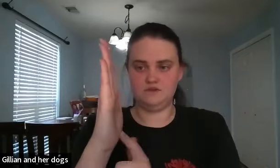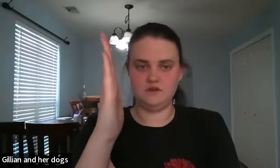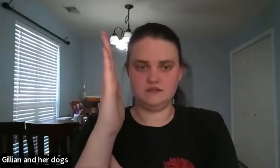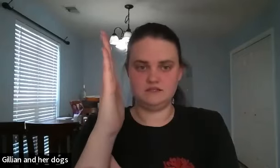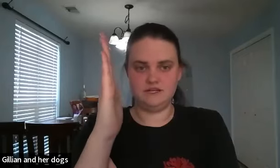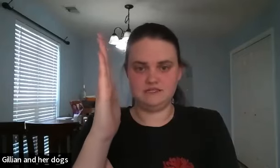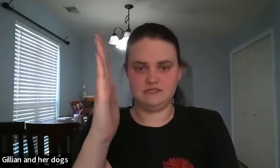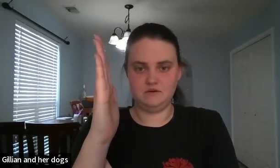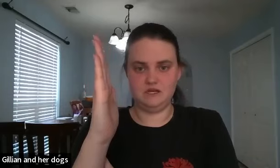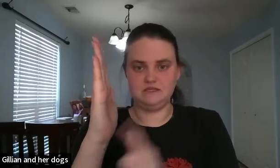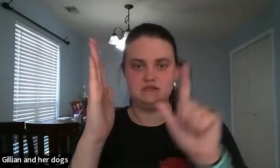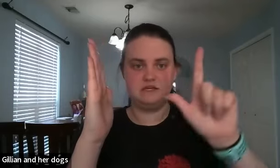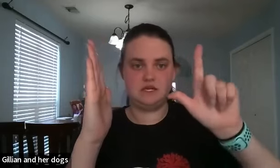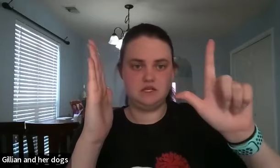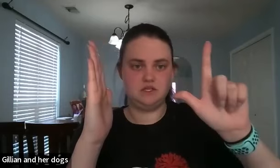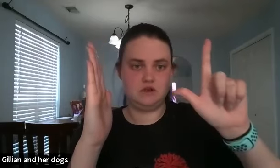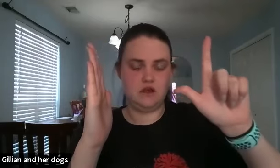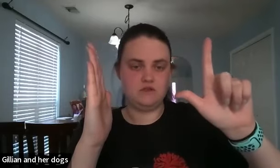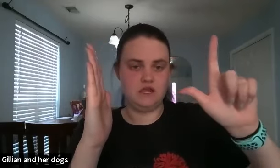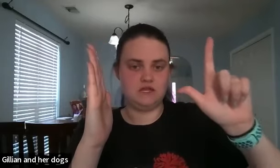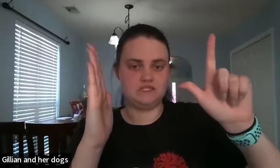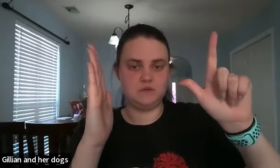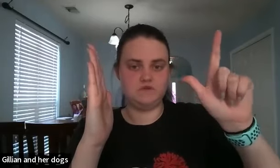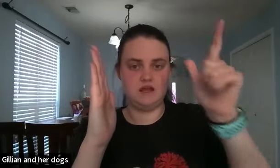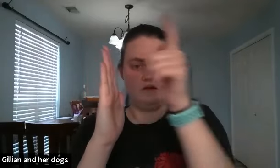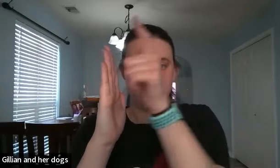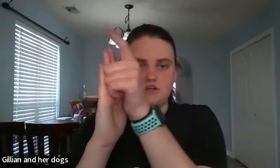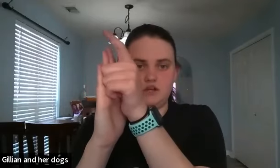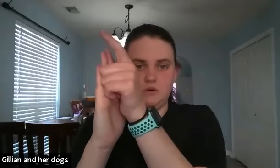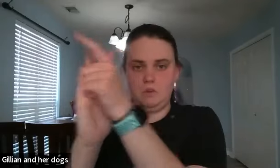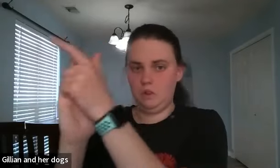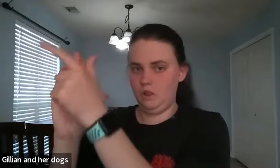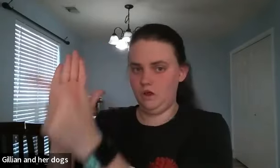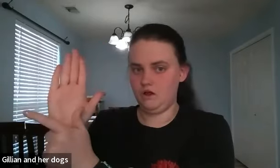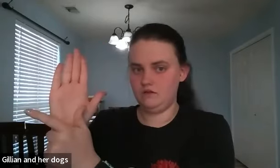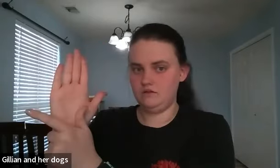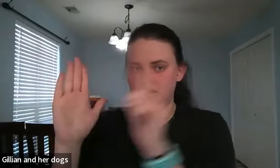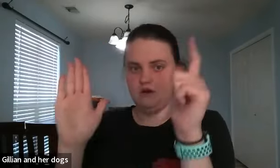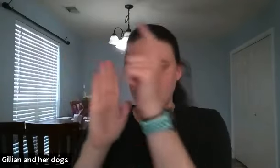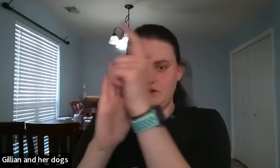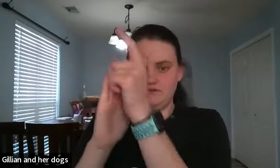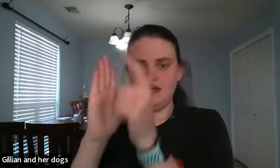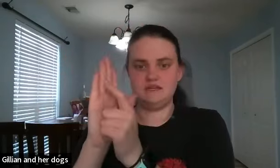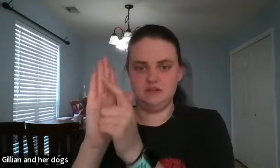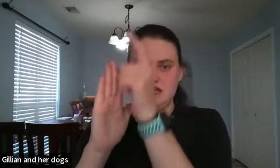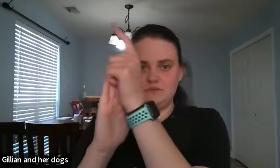your non-dominant sideways. Your other hand is the shape of an L and you're going to go law. Like you have them on the flat and you tap it